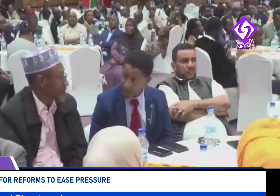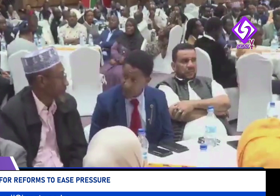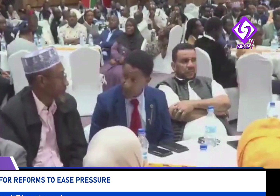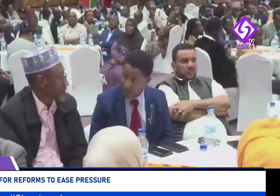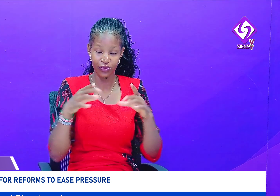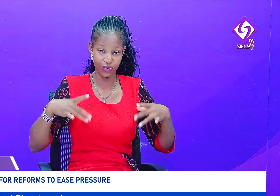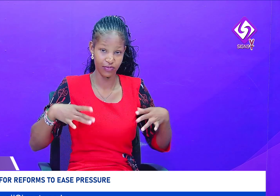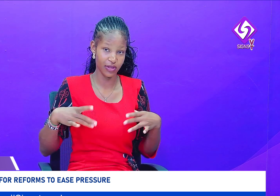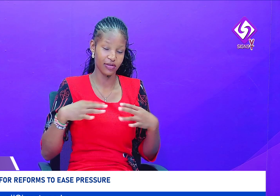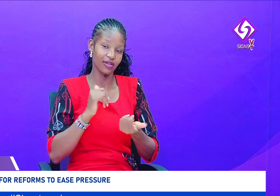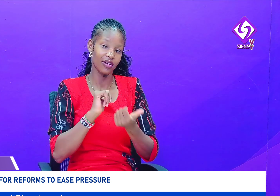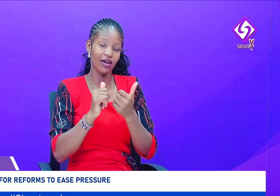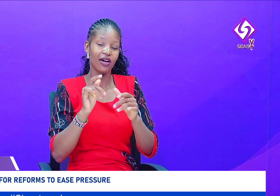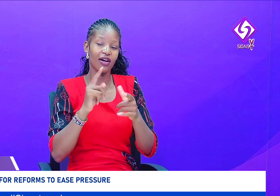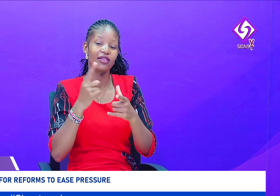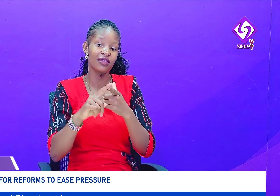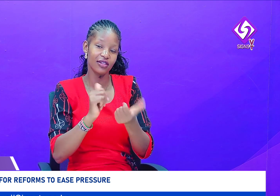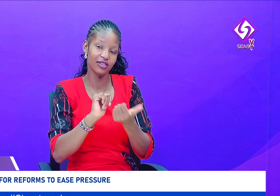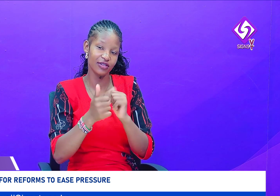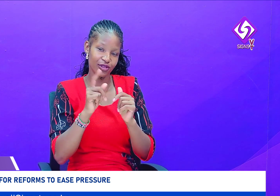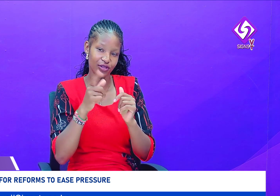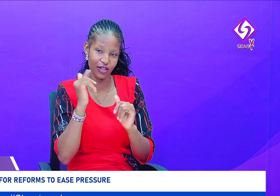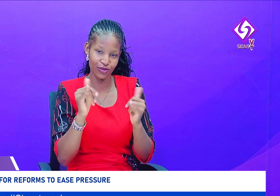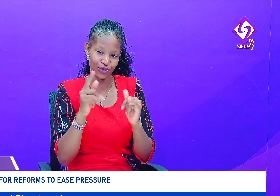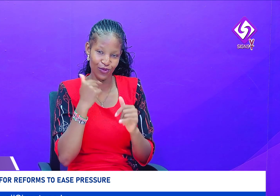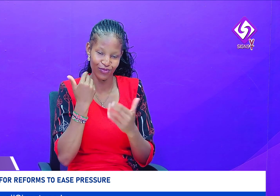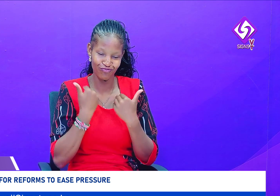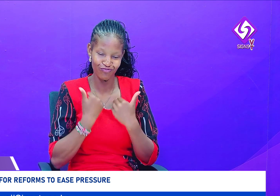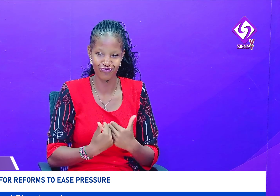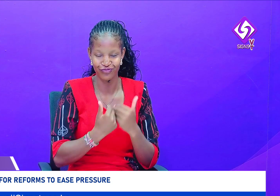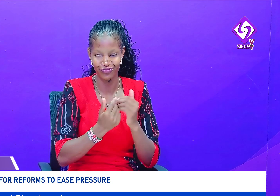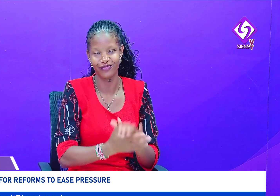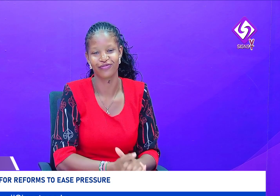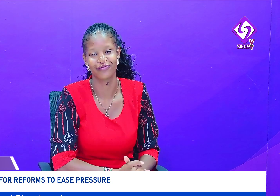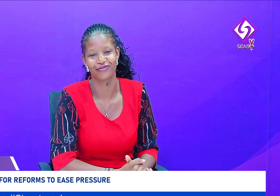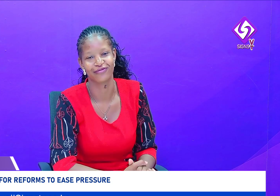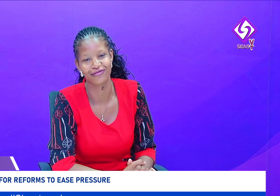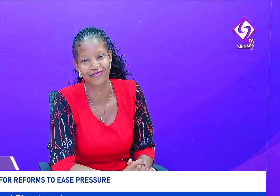Let us take a short commercial break and then we'll be back with sports news with me, Ruth Erimo.